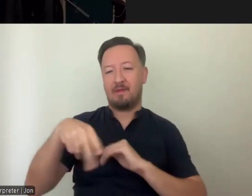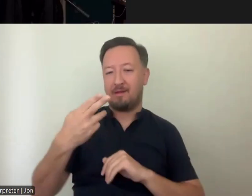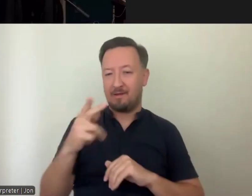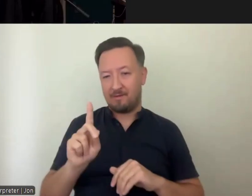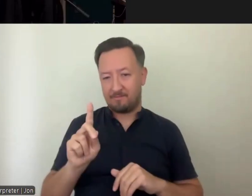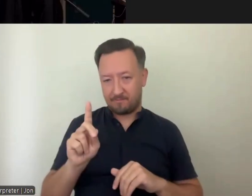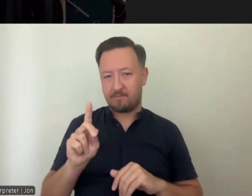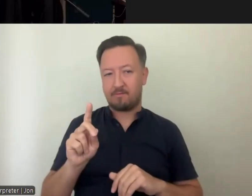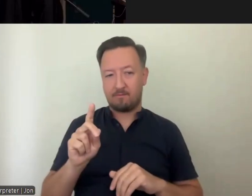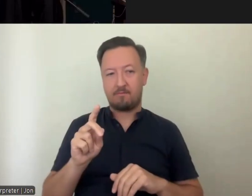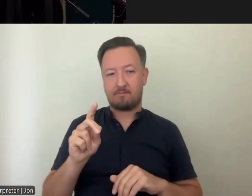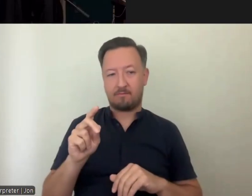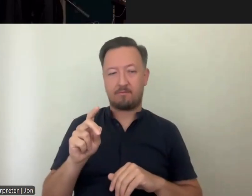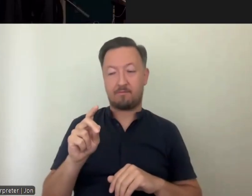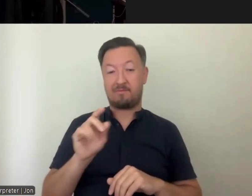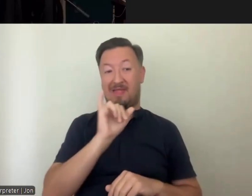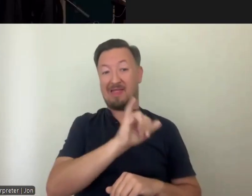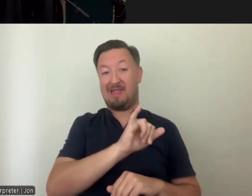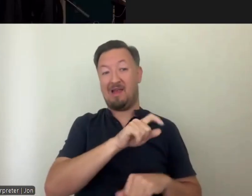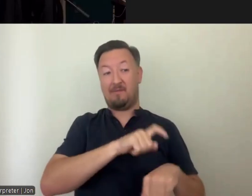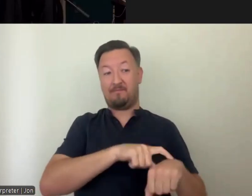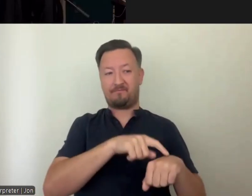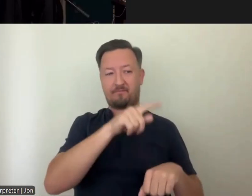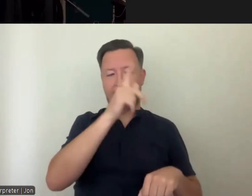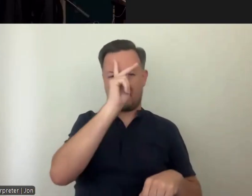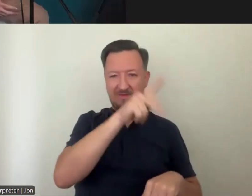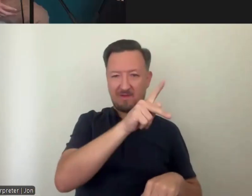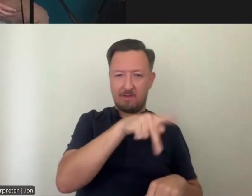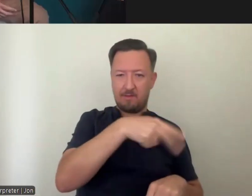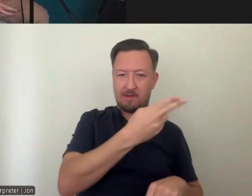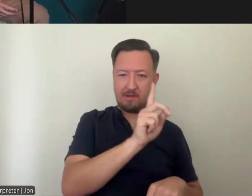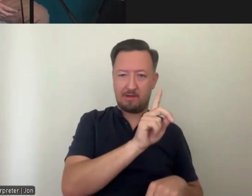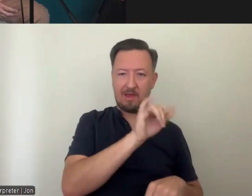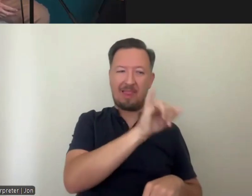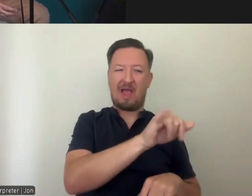time in my PhD in philosophy.